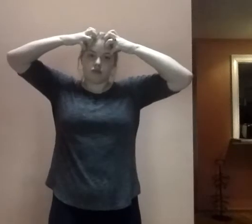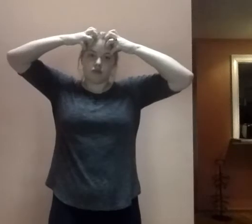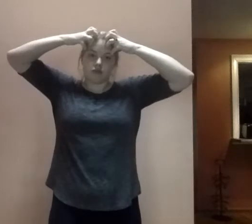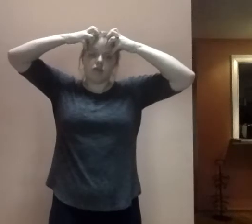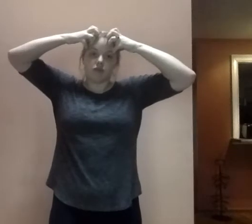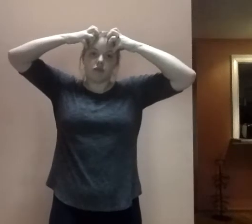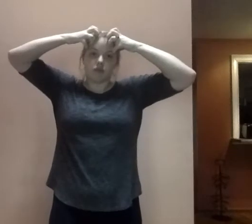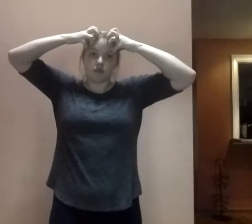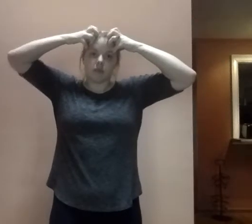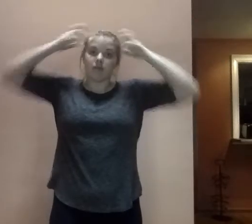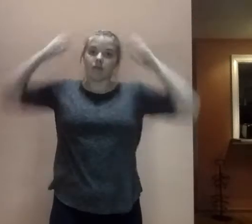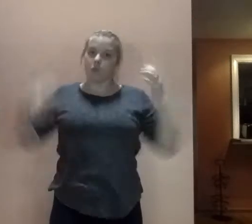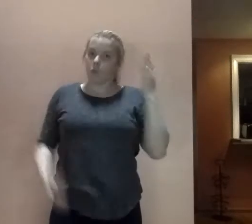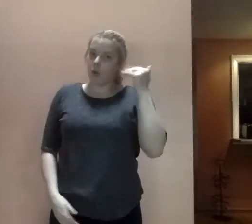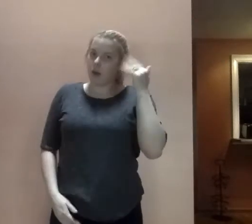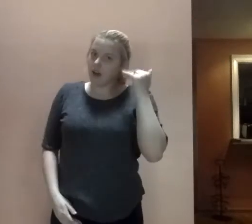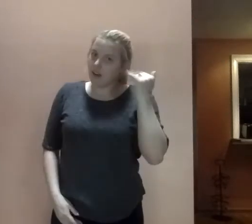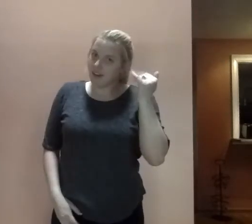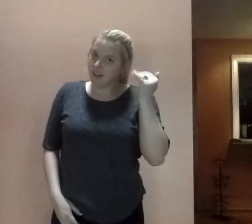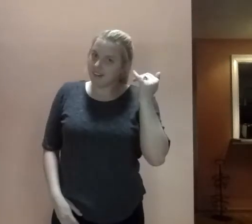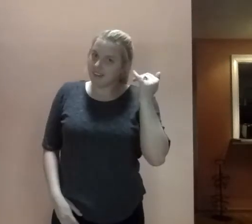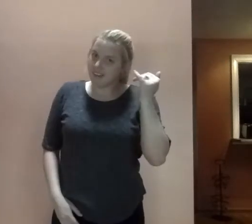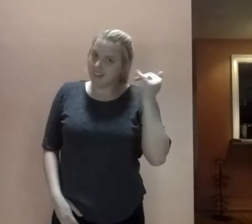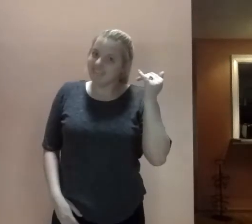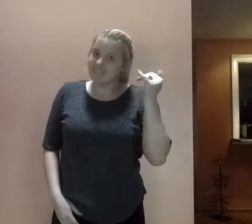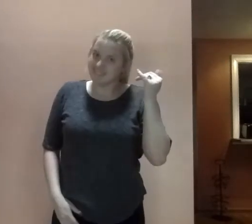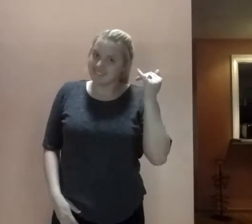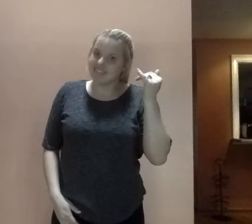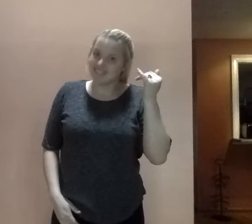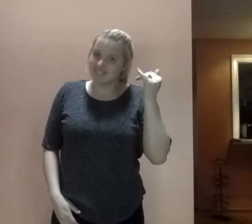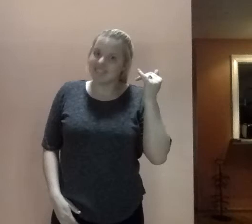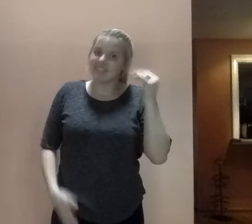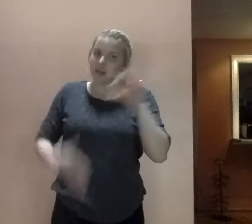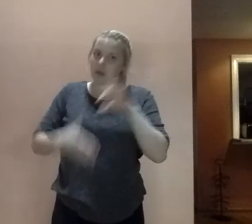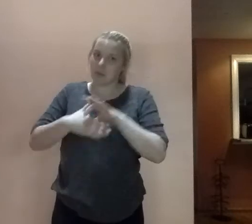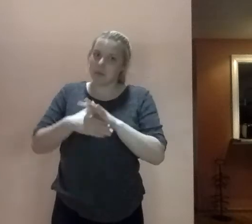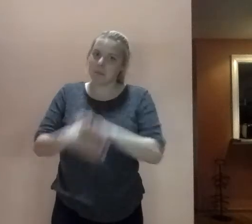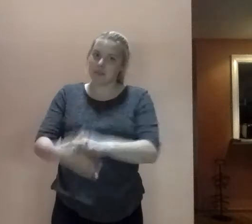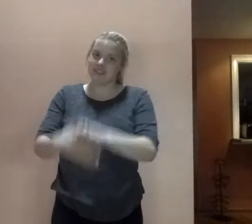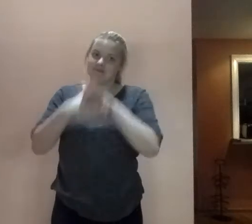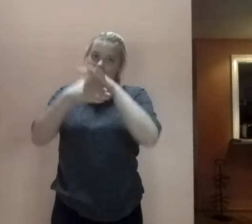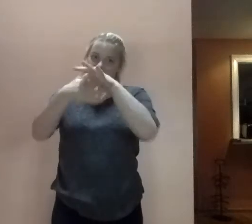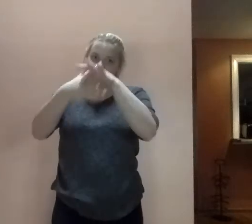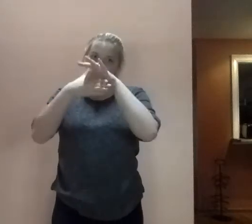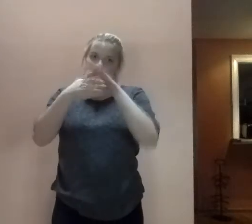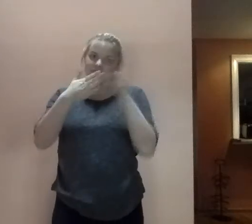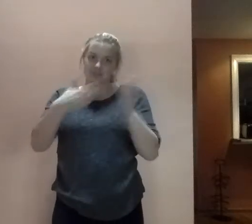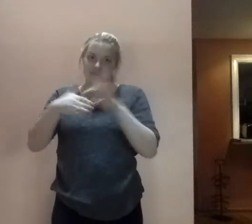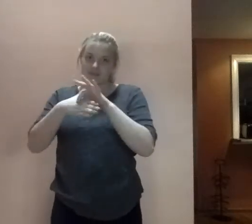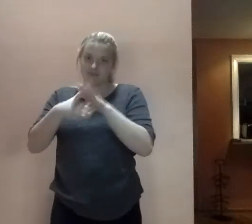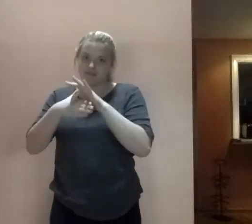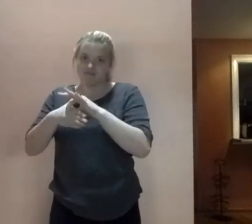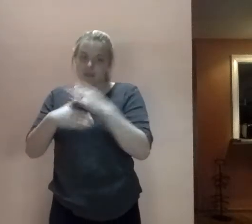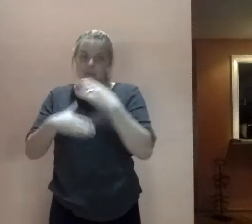blood. And guess where that blood vessel dementia comes from? Those little tiny arteries are clogging up from that steady stream of fat, cholesterol, etc. It's